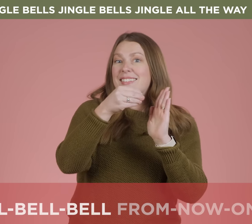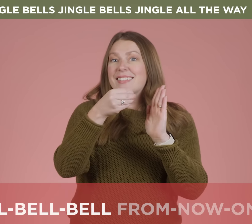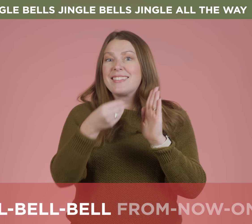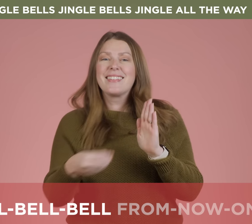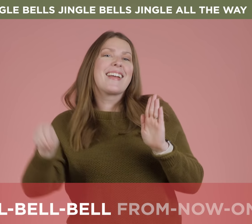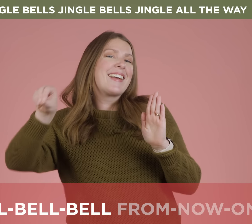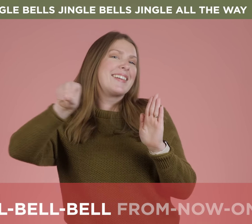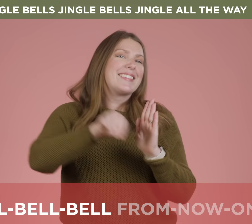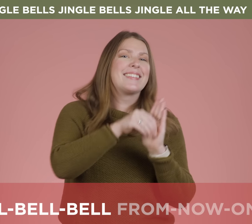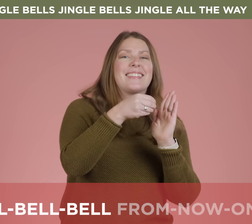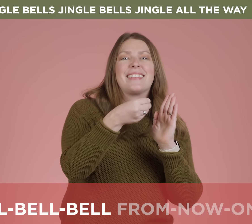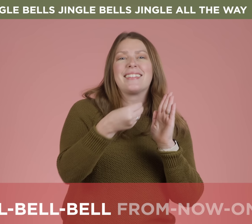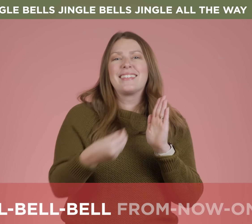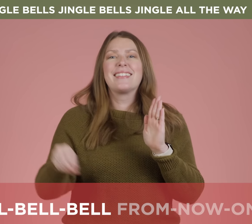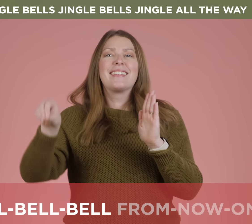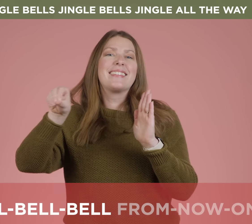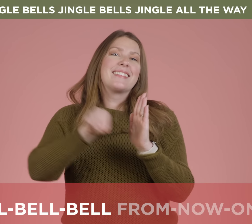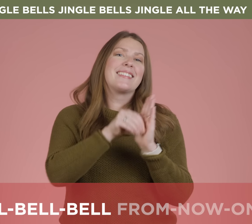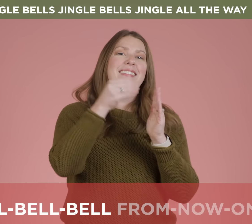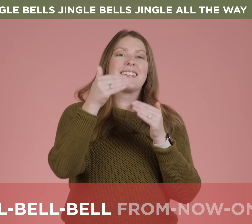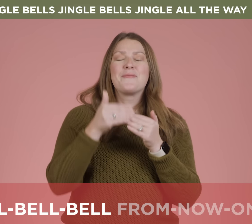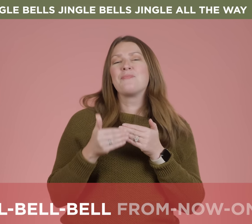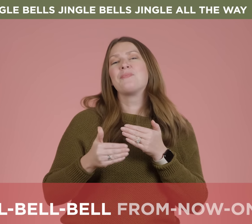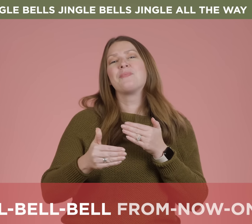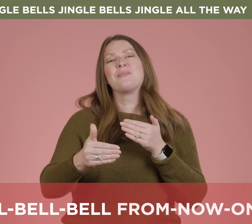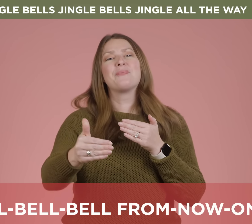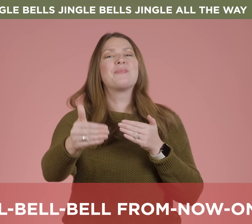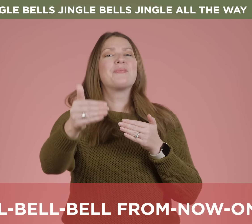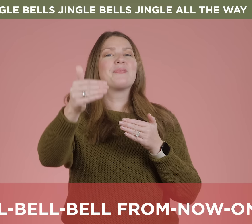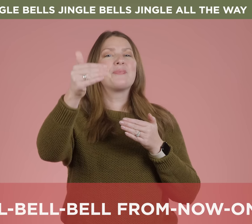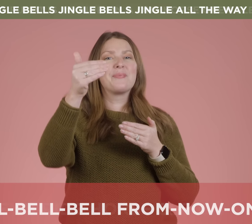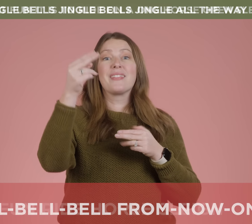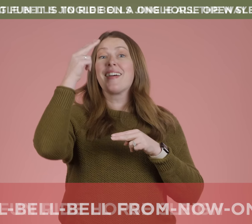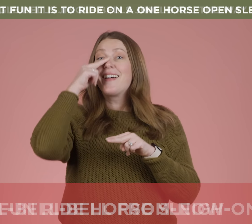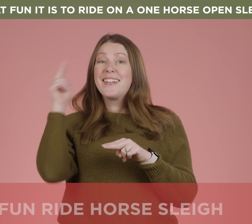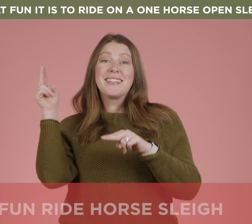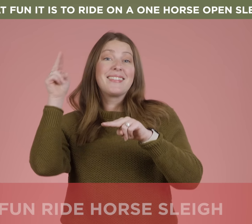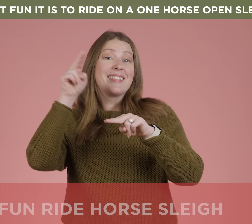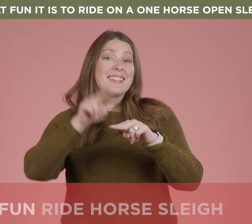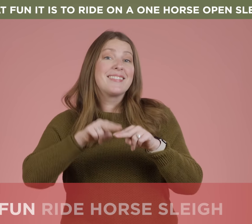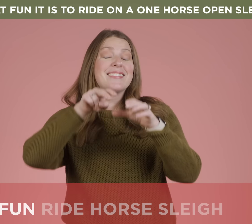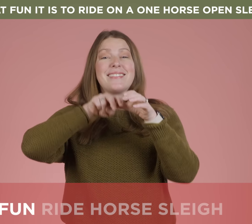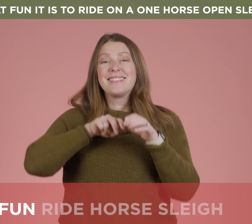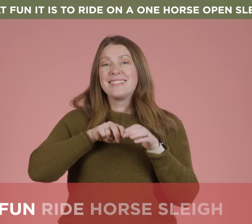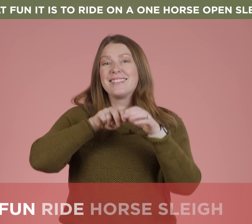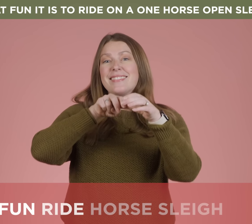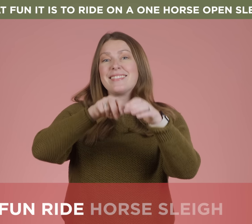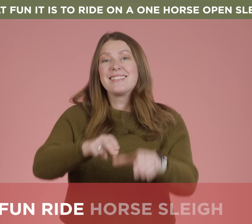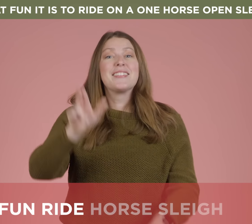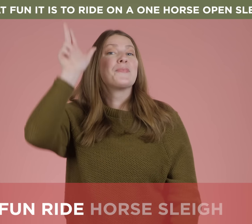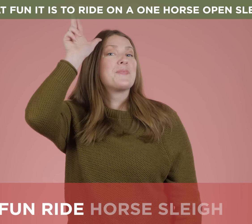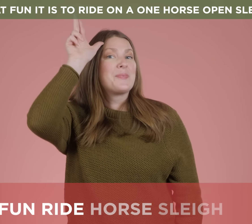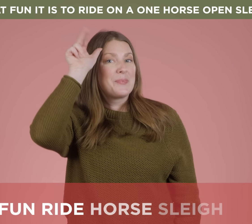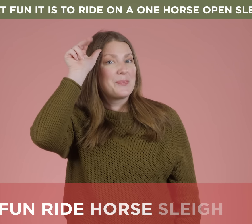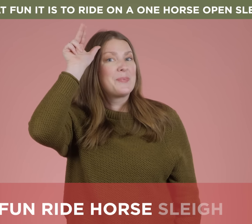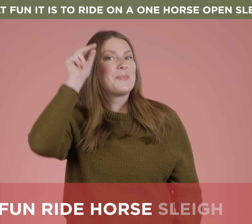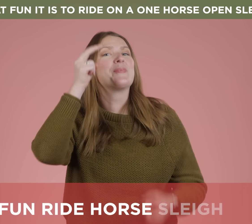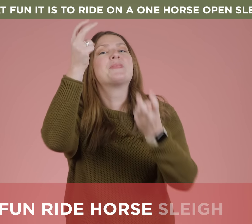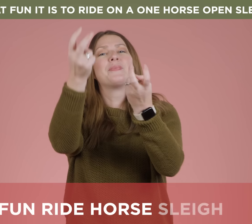jingle bells, jingle all the way. Oh, what fun it is to ride in a one-horse